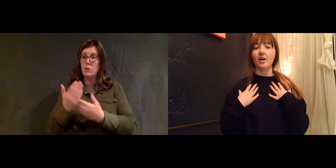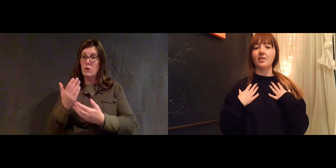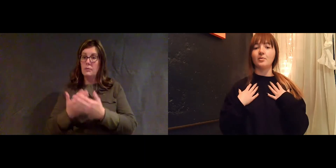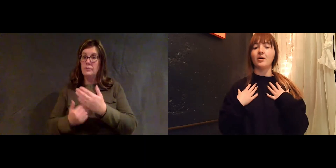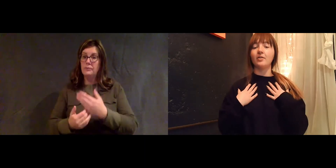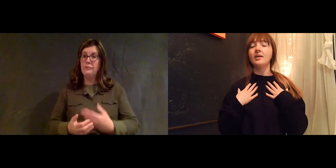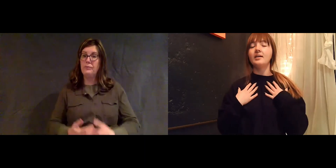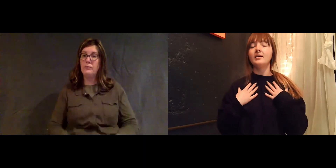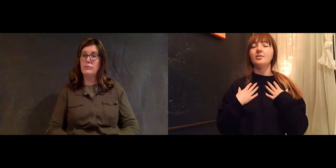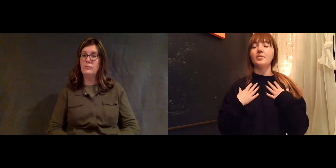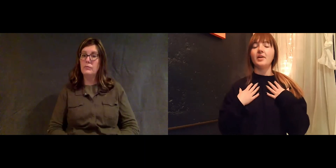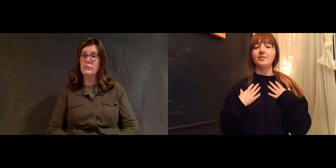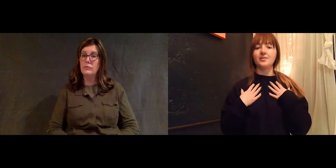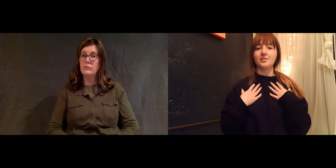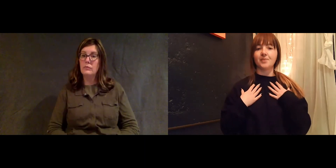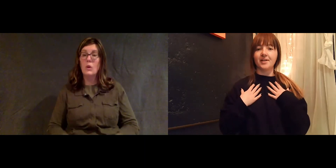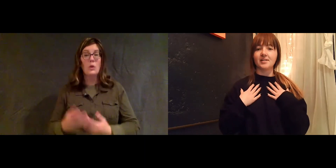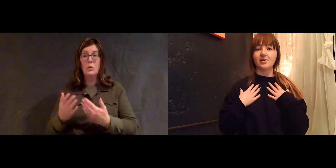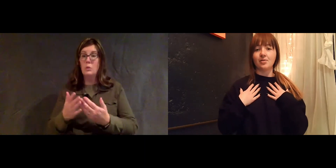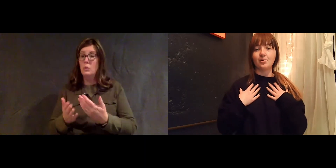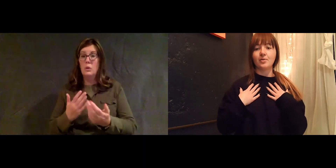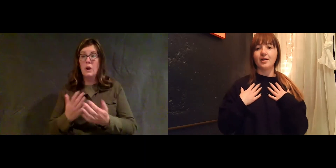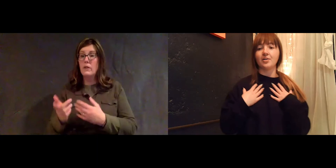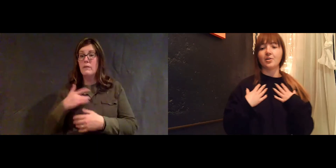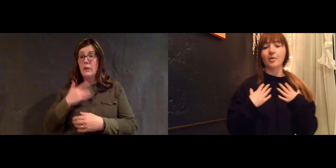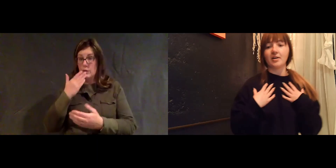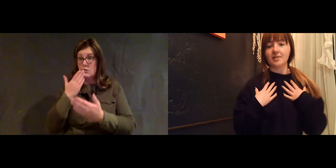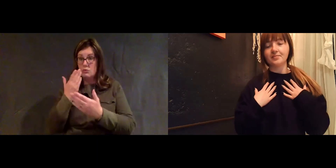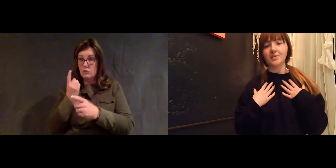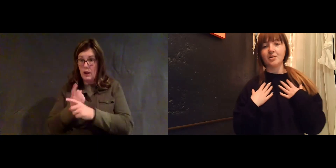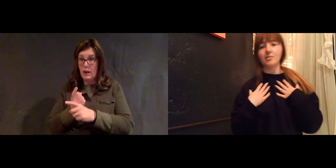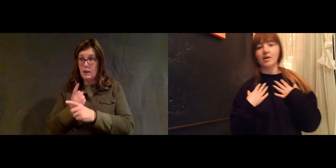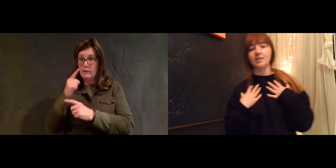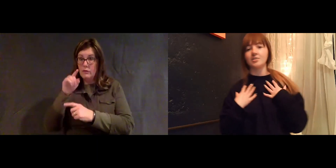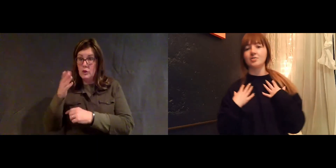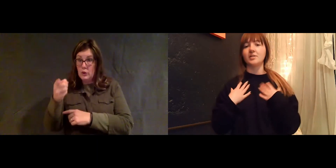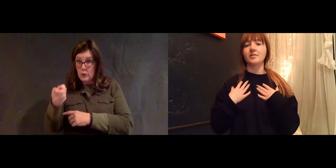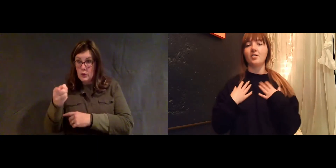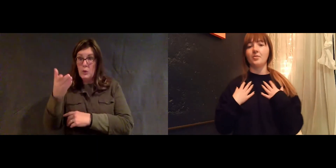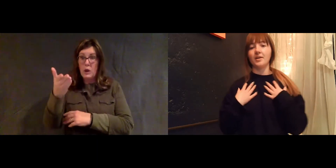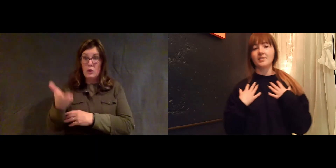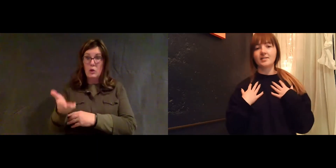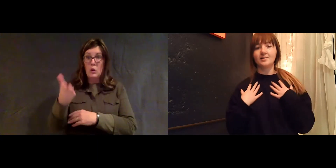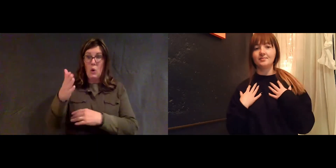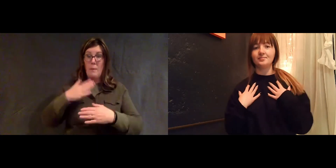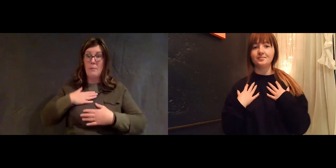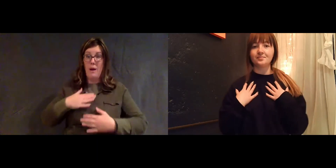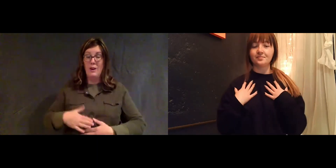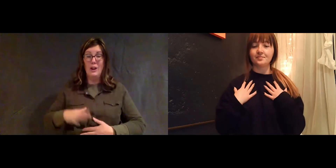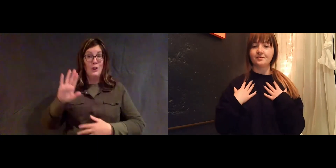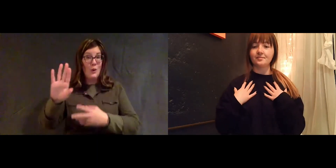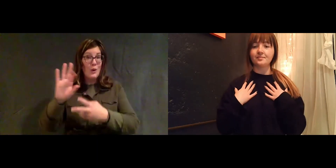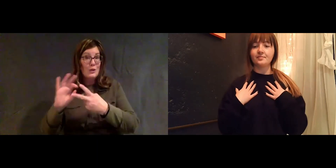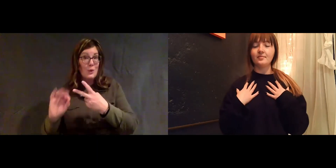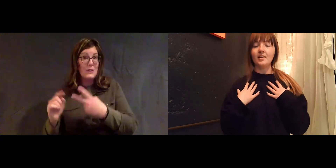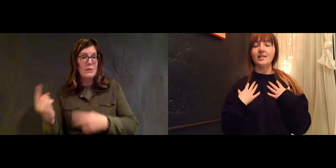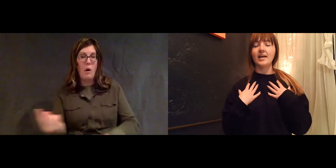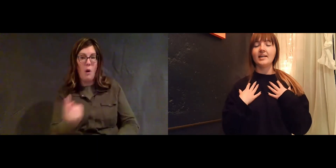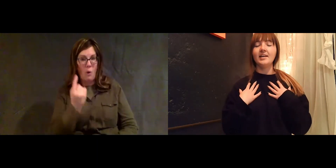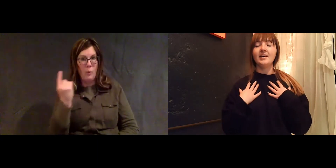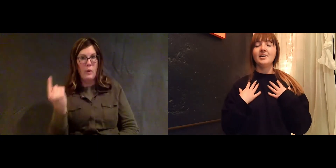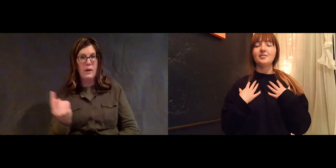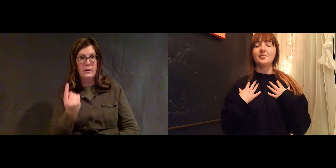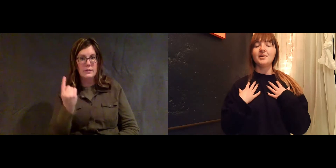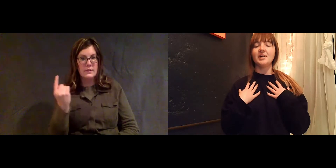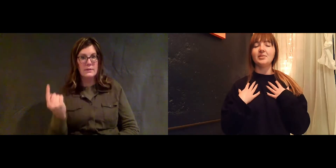your collarbone. Whatever feels right to you and your body. Your body, your choice always. And